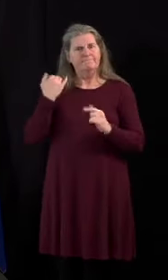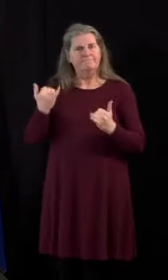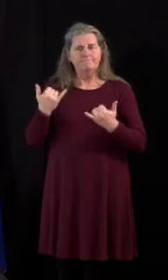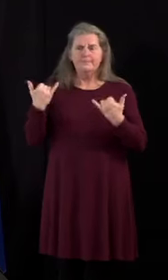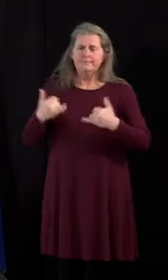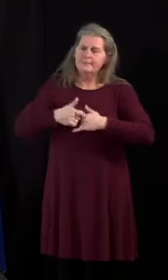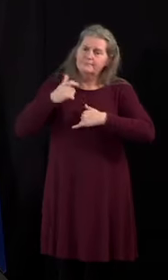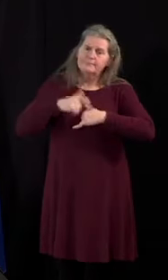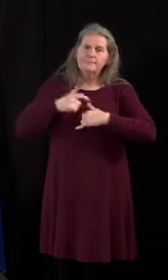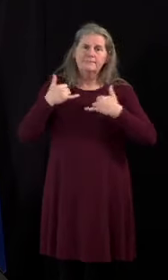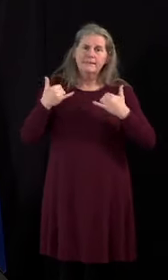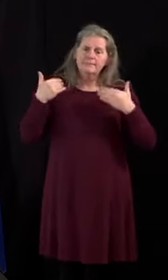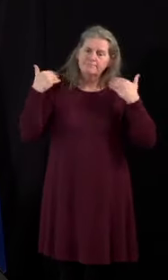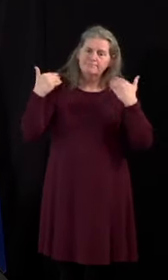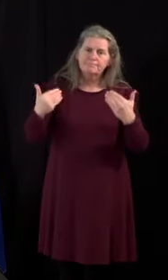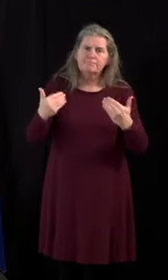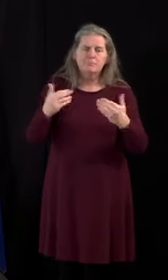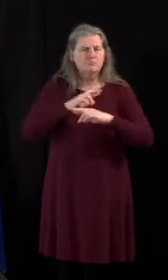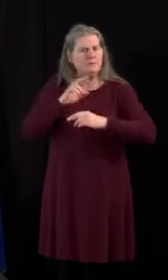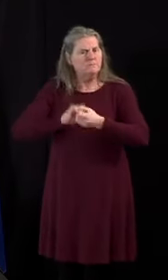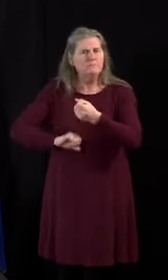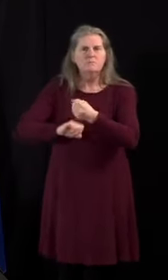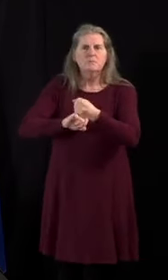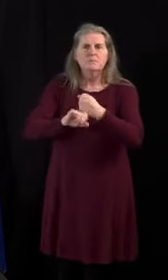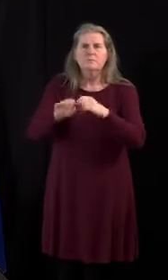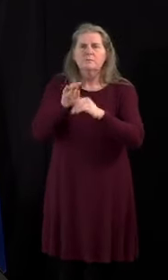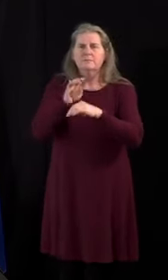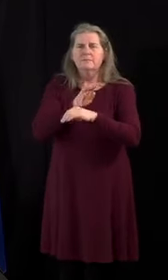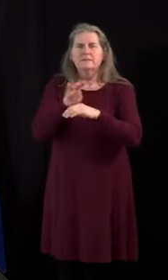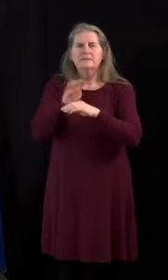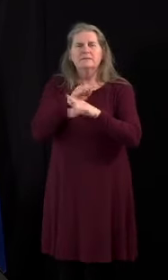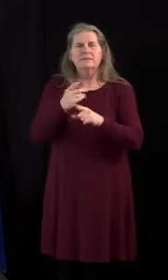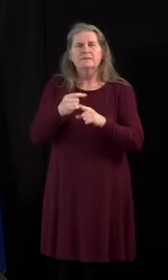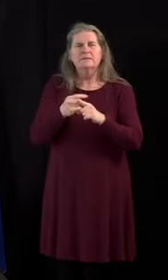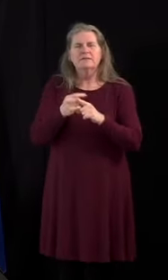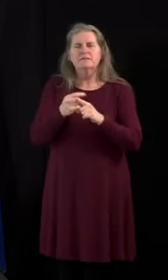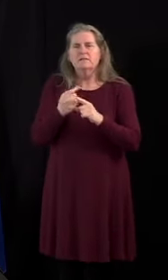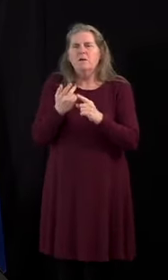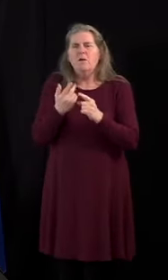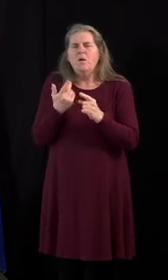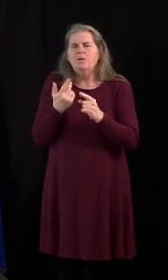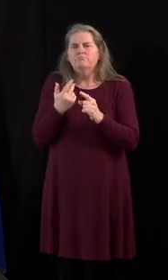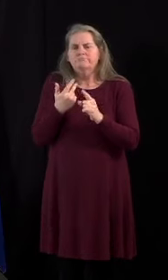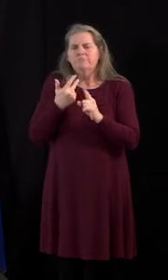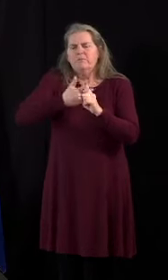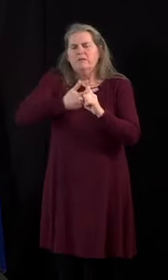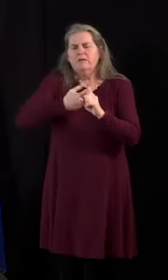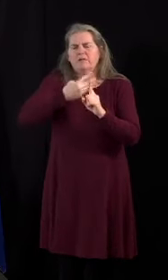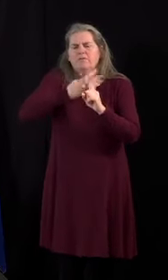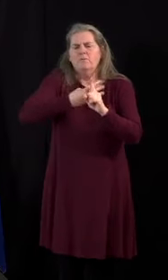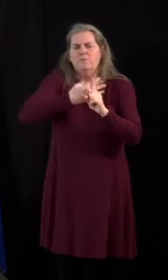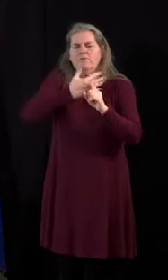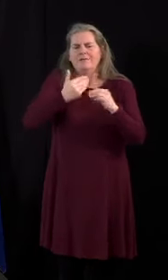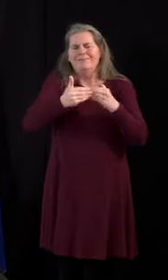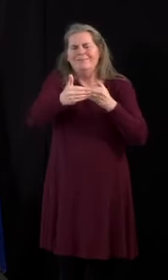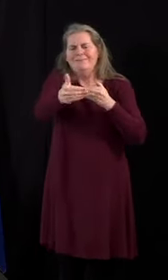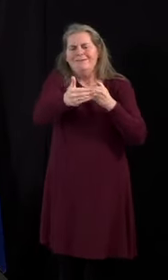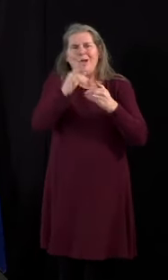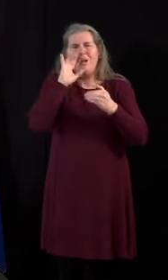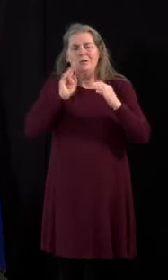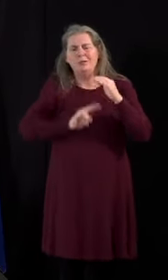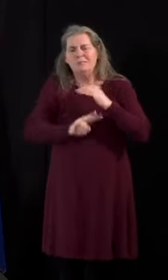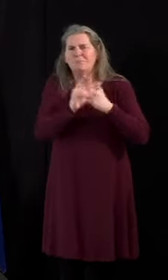now and to support. What the next 3, 4, 5 months look like, we don't know,